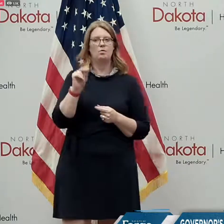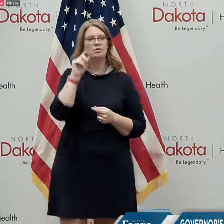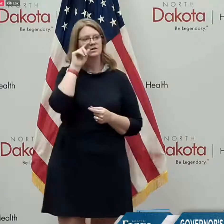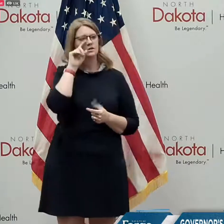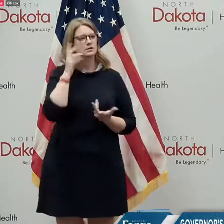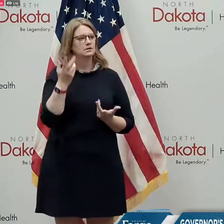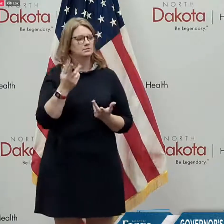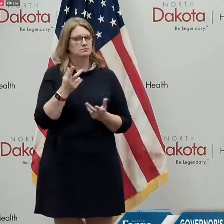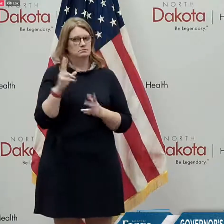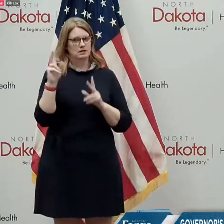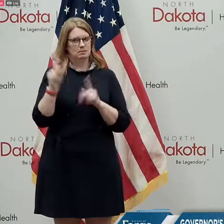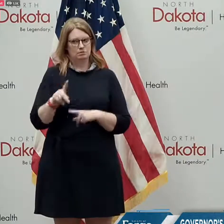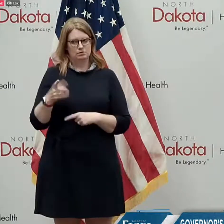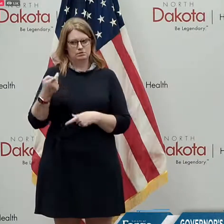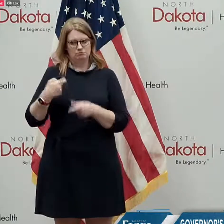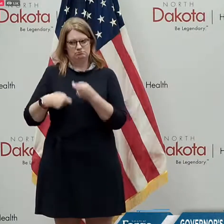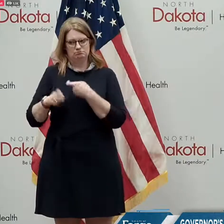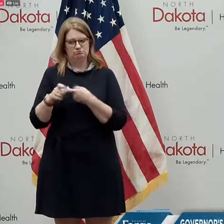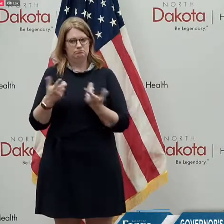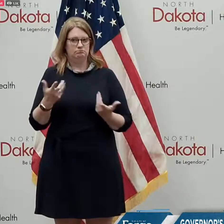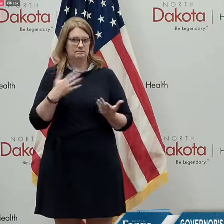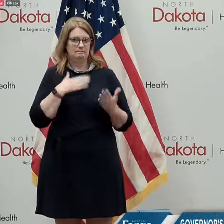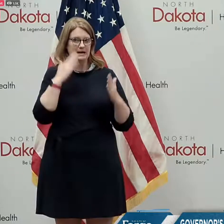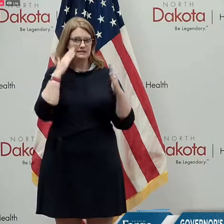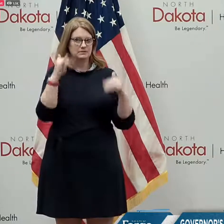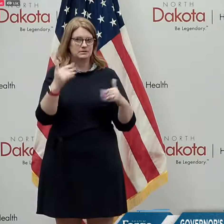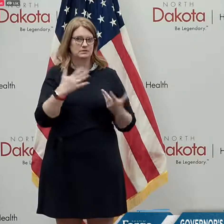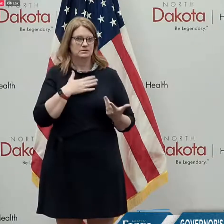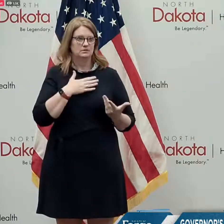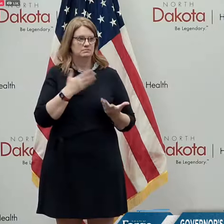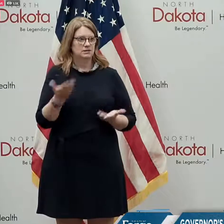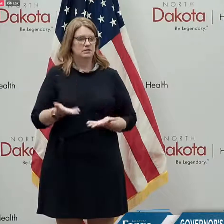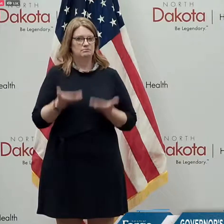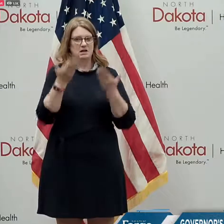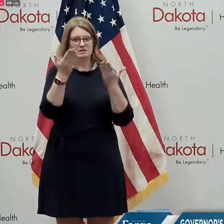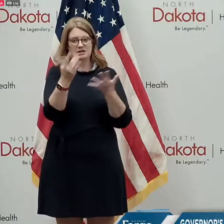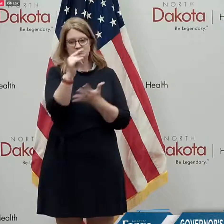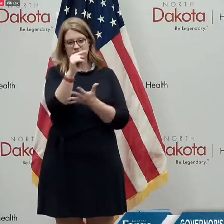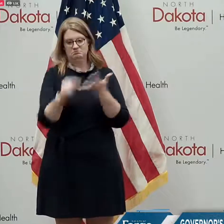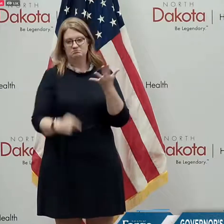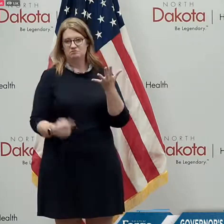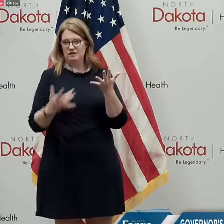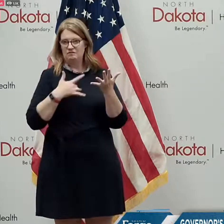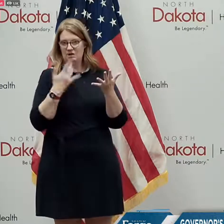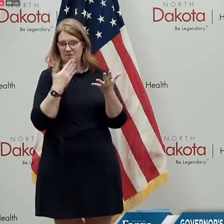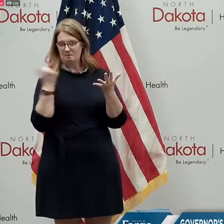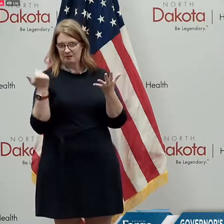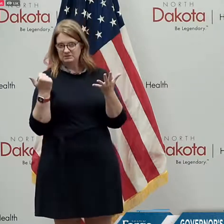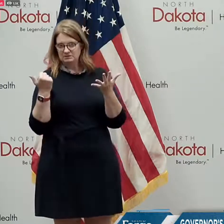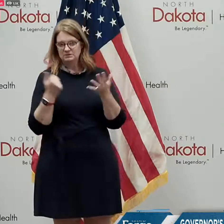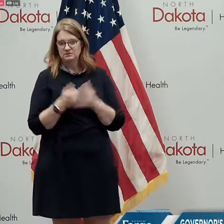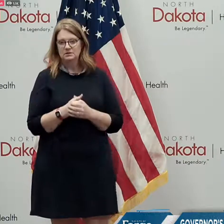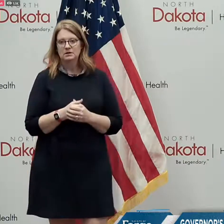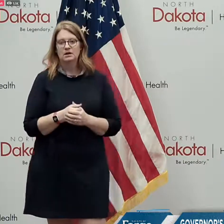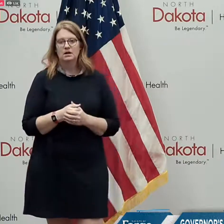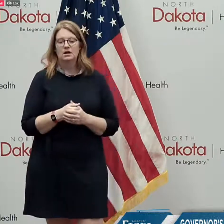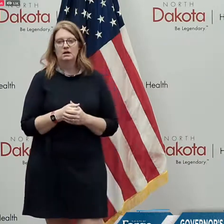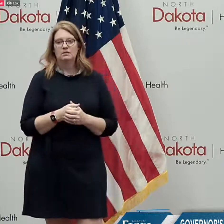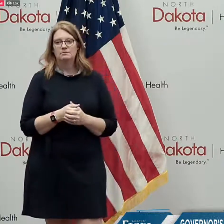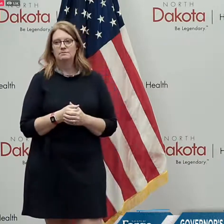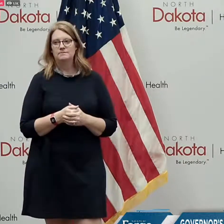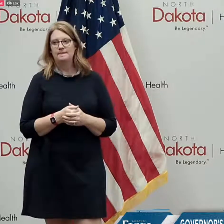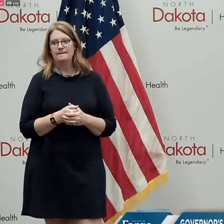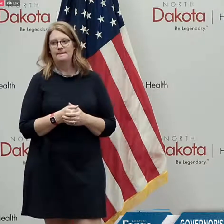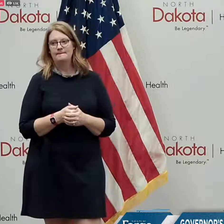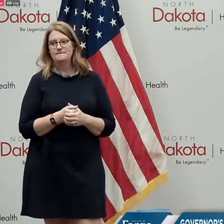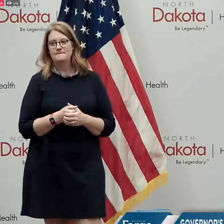whoever would fill that role, my expectation is that they'll come forward with the recommendations that they feel are best from a standpoint of public health,